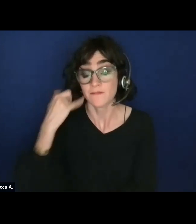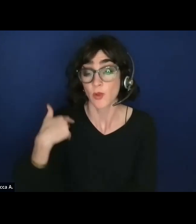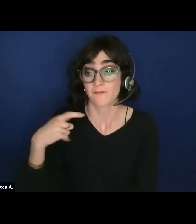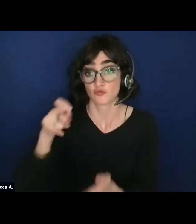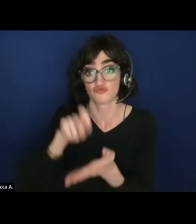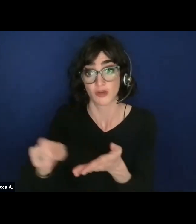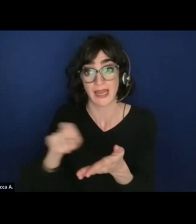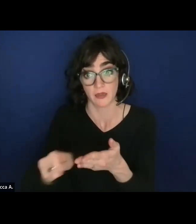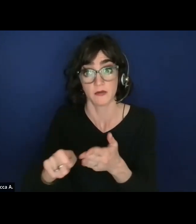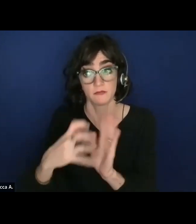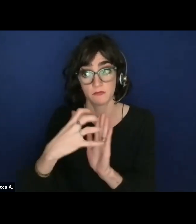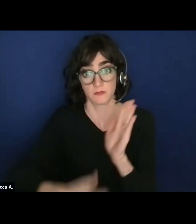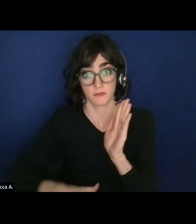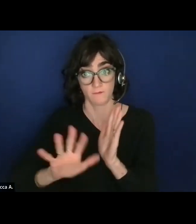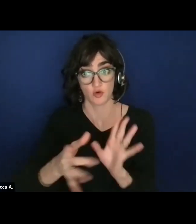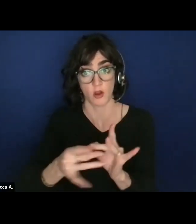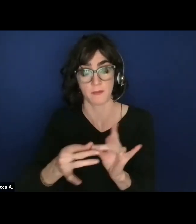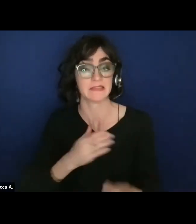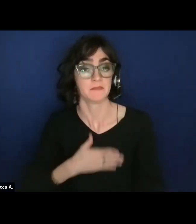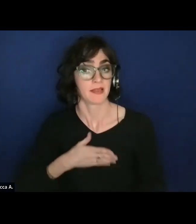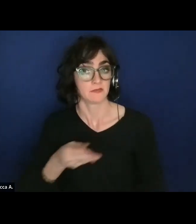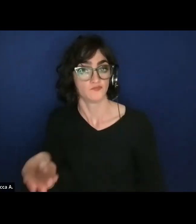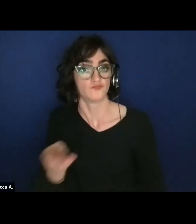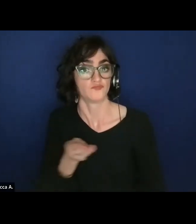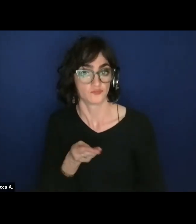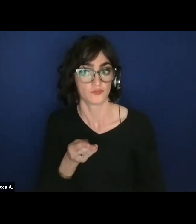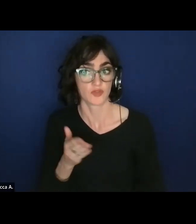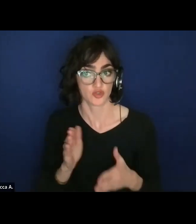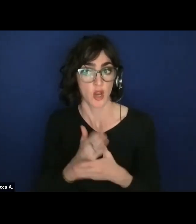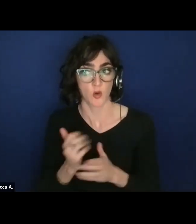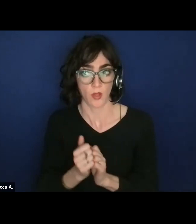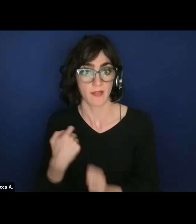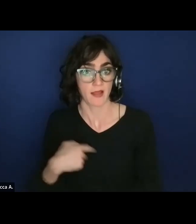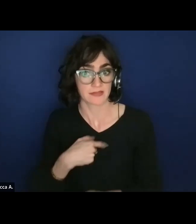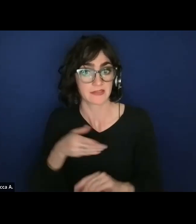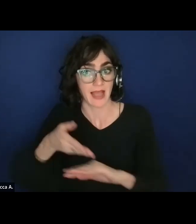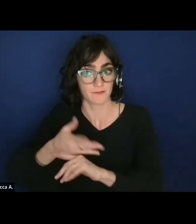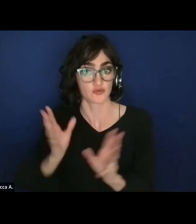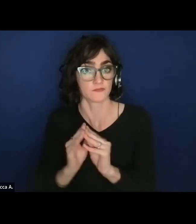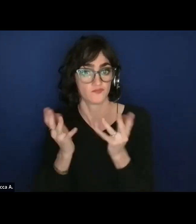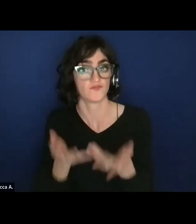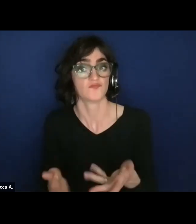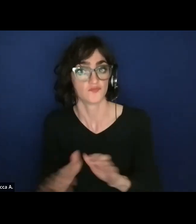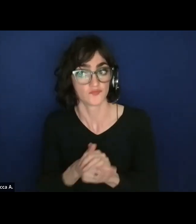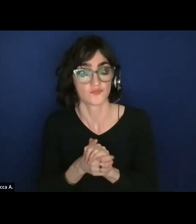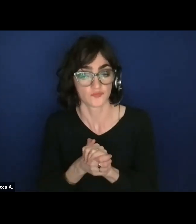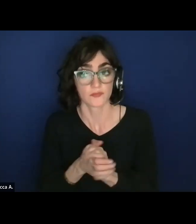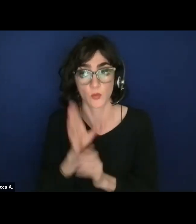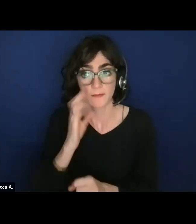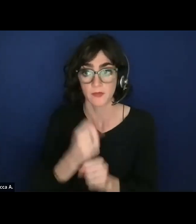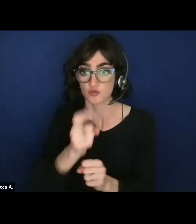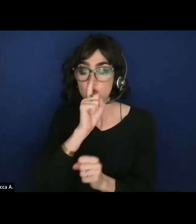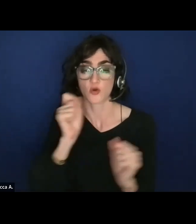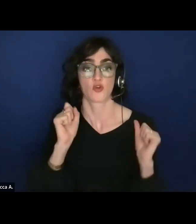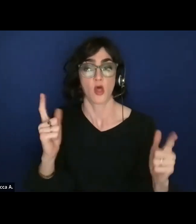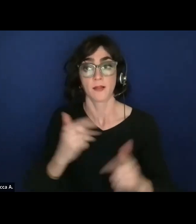your comments, if you wouldn't mind sharing those with us afterward. That's a way to make sure that our members are able